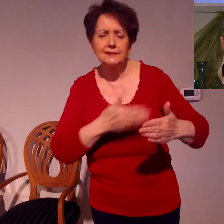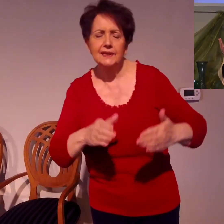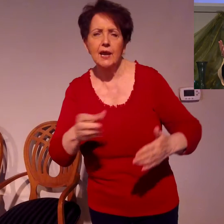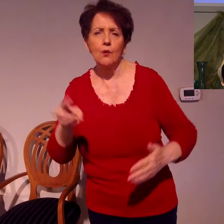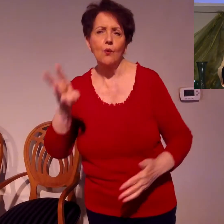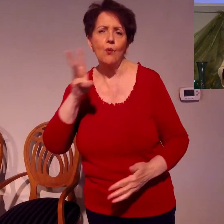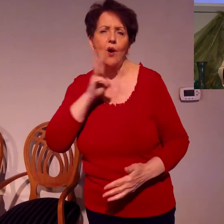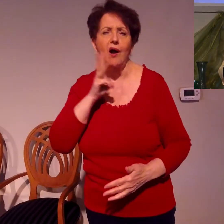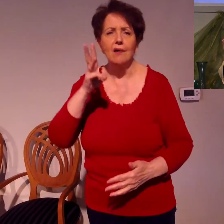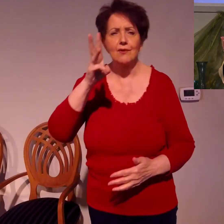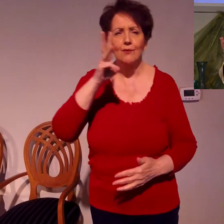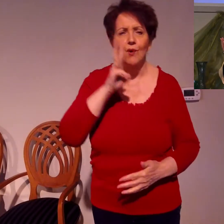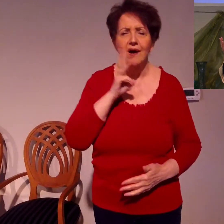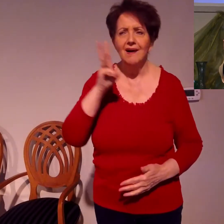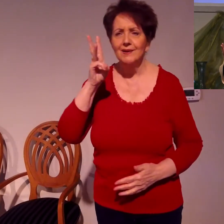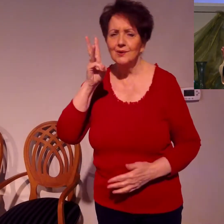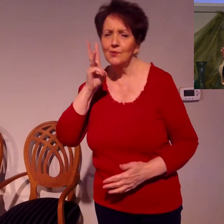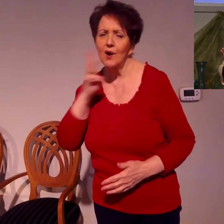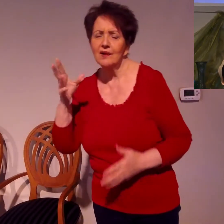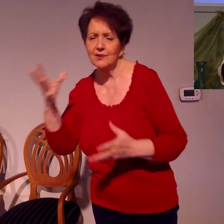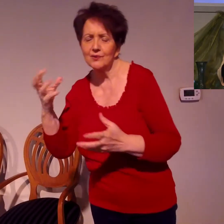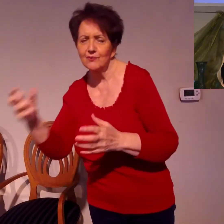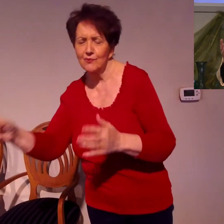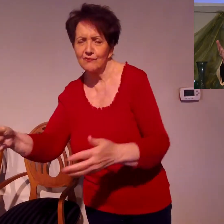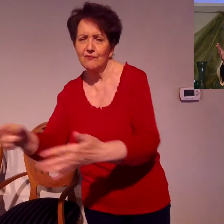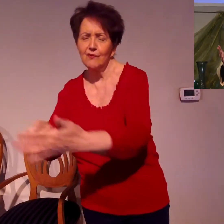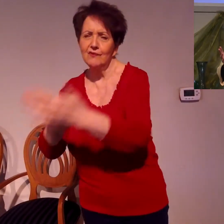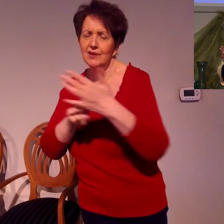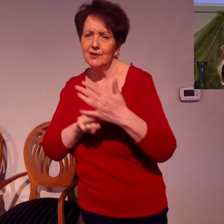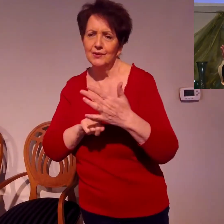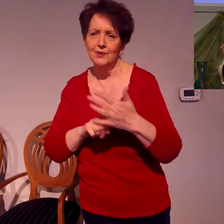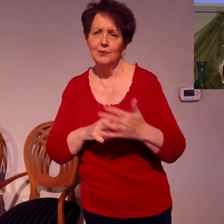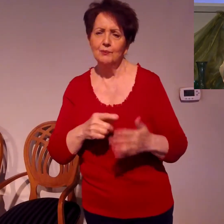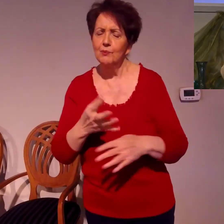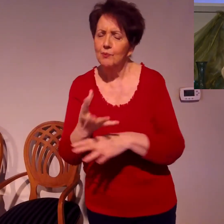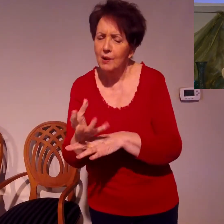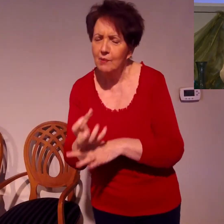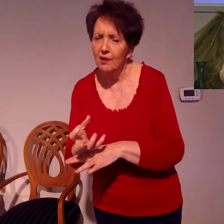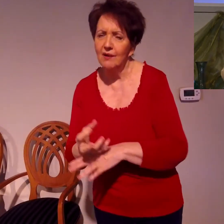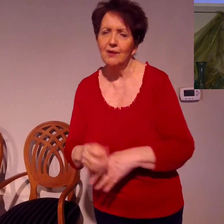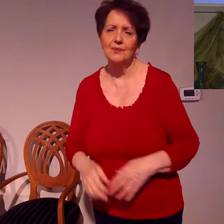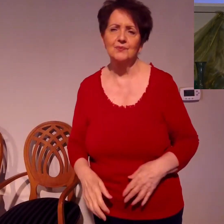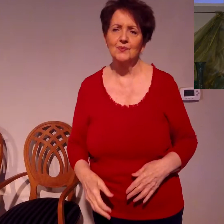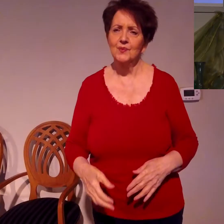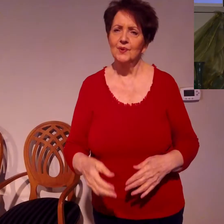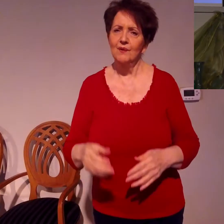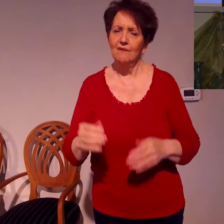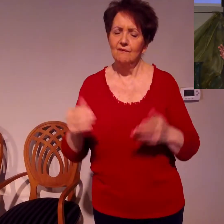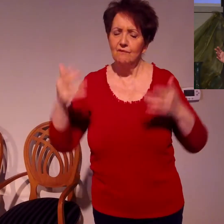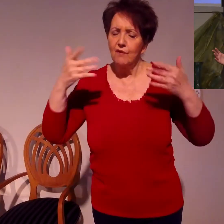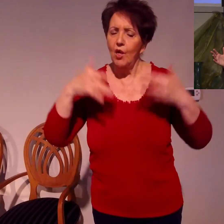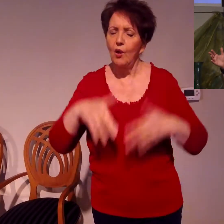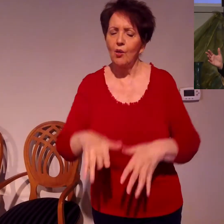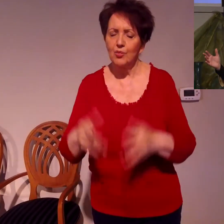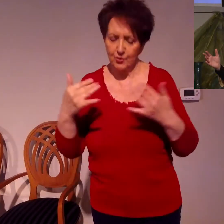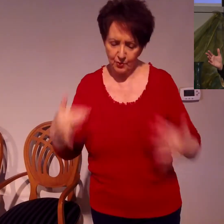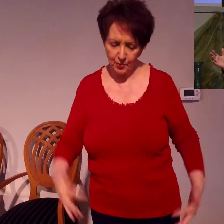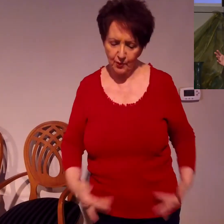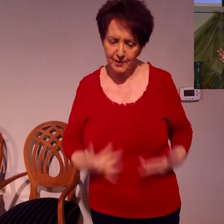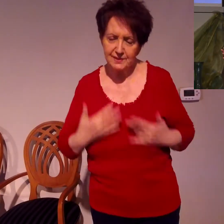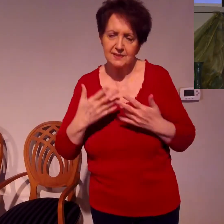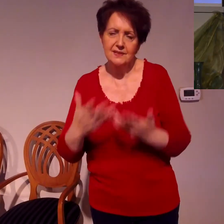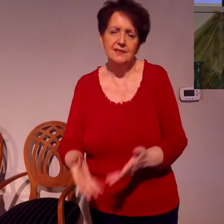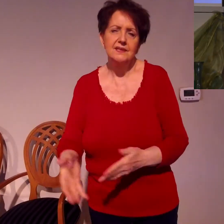we beseech you to reveal yourself to us. Beseech you to flow around and through us, even as you did